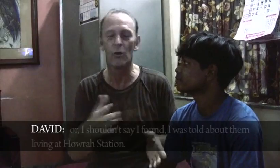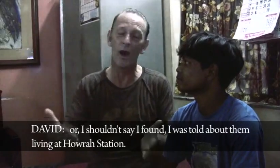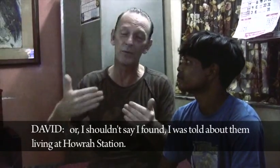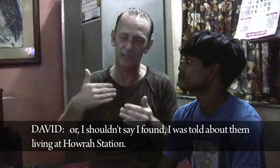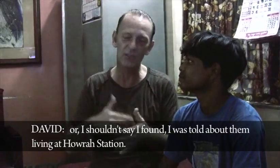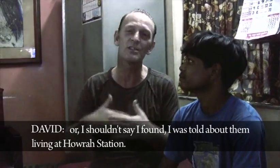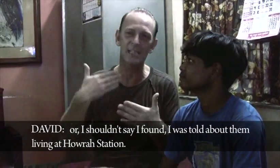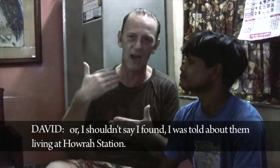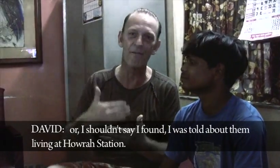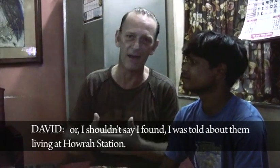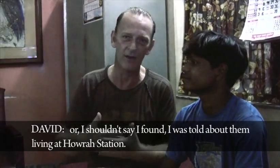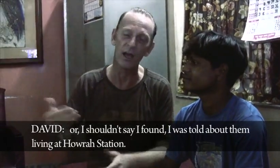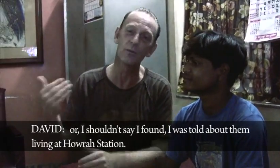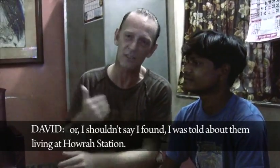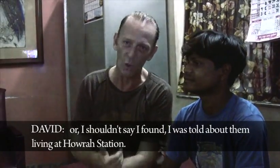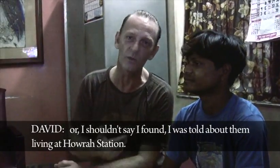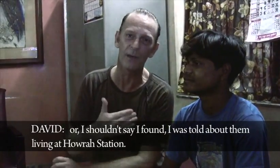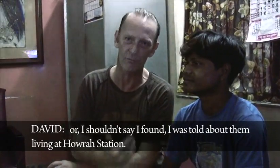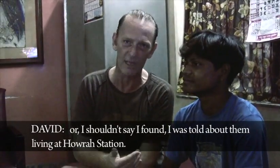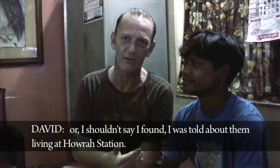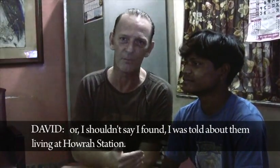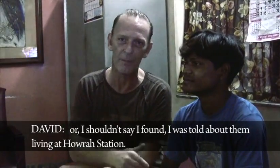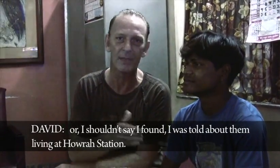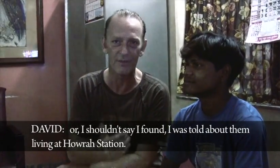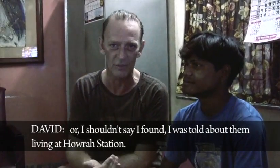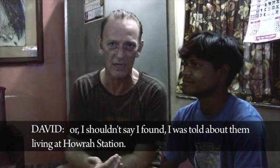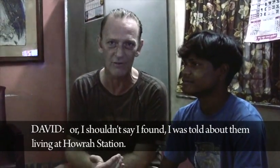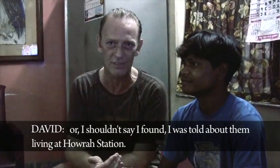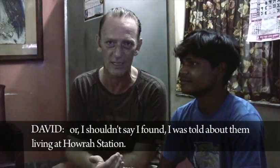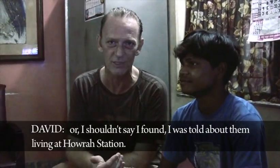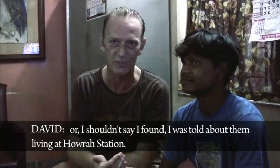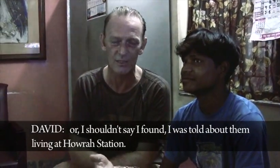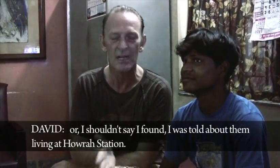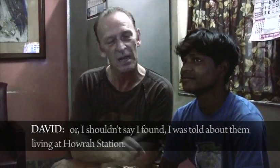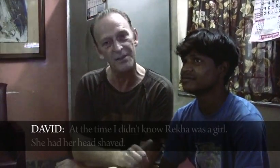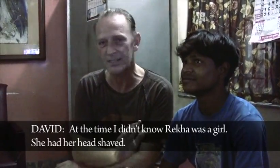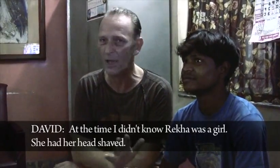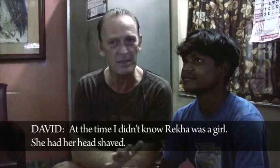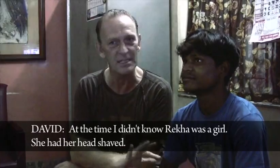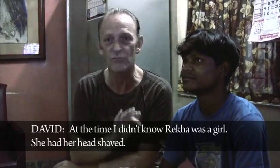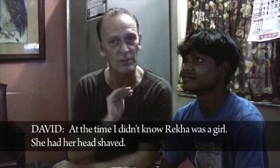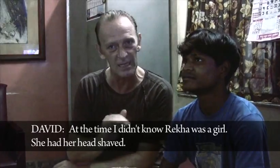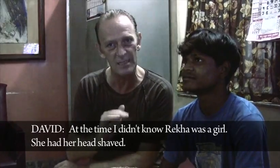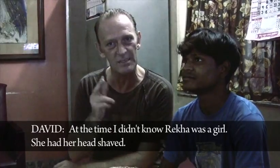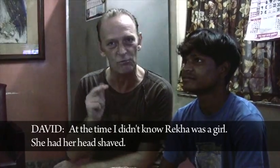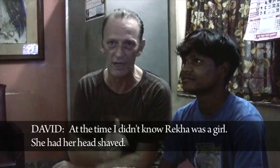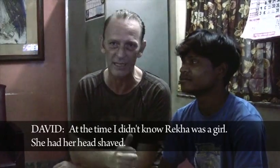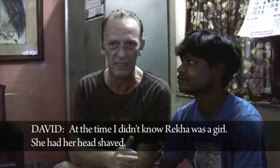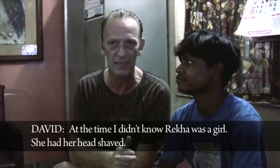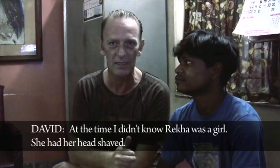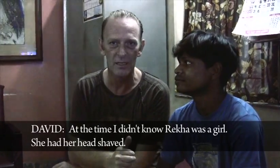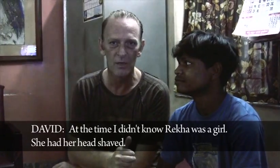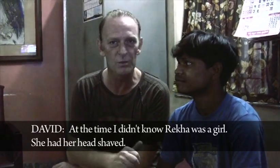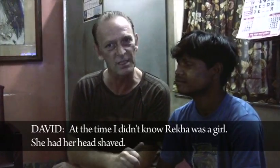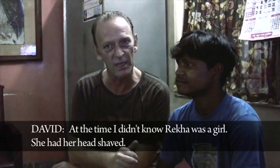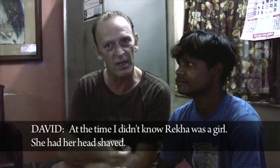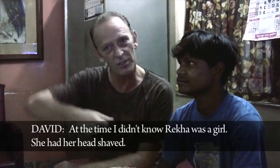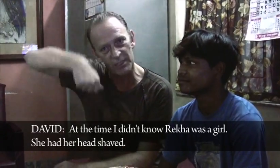I shouldn't say I was told about Rekha and Bapi living on Harrow Station. At the time I didn't realise that Rekha was a girl. She had her